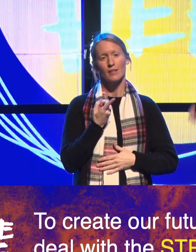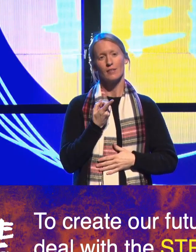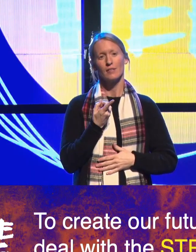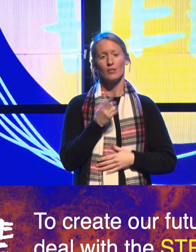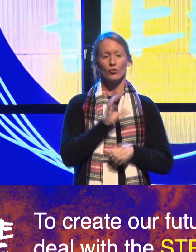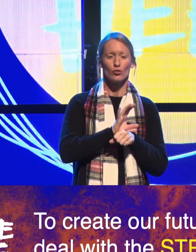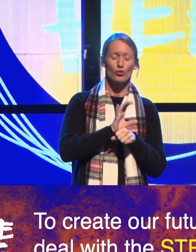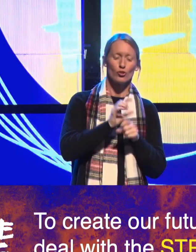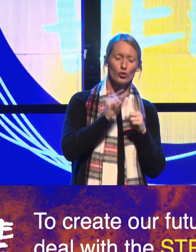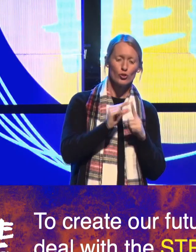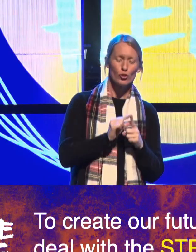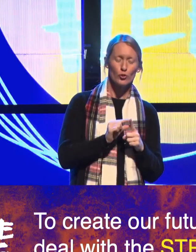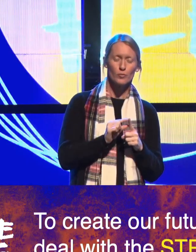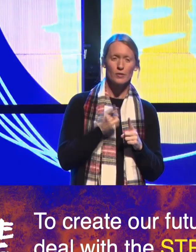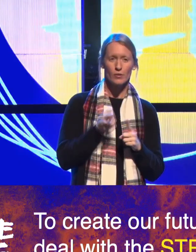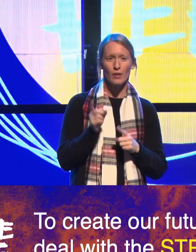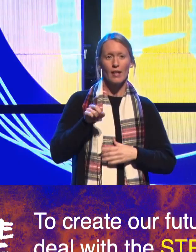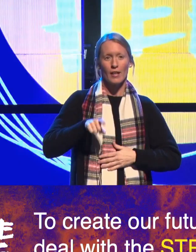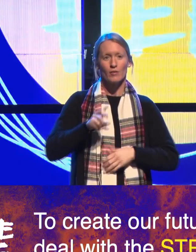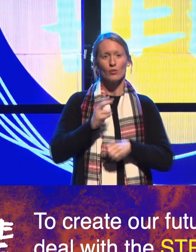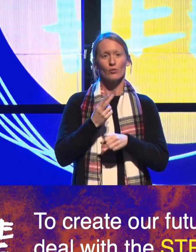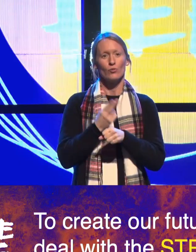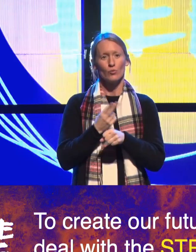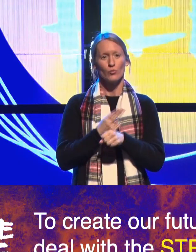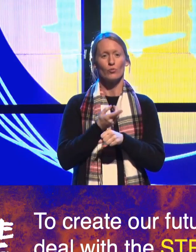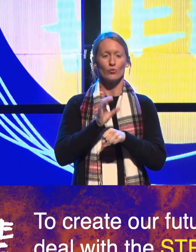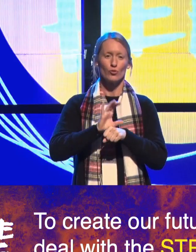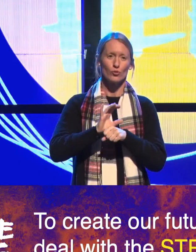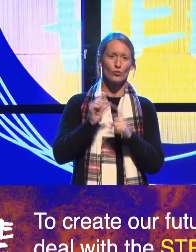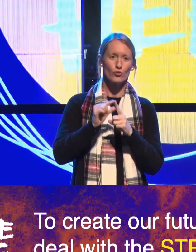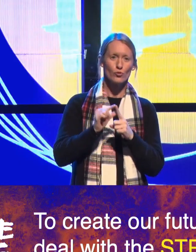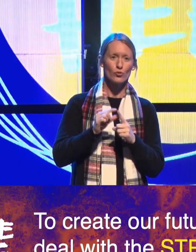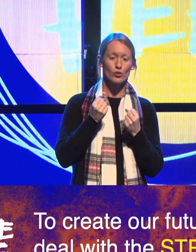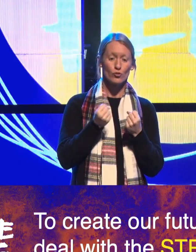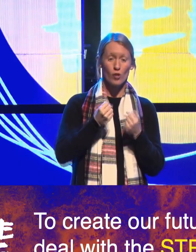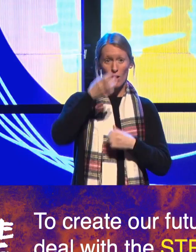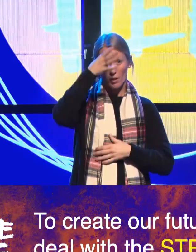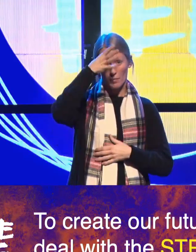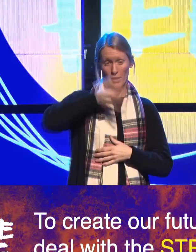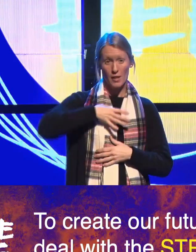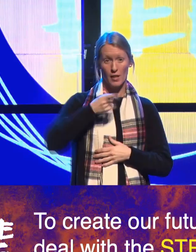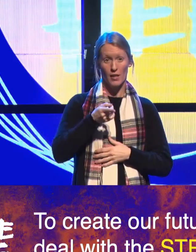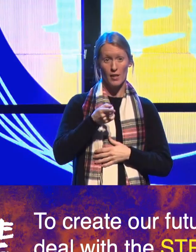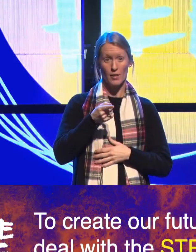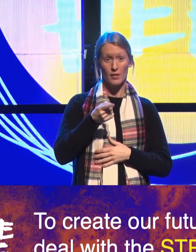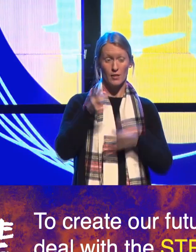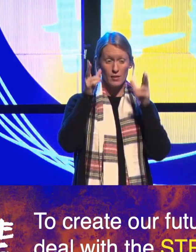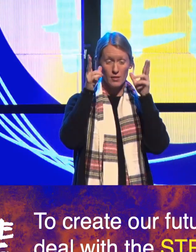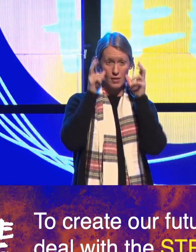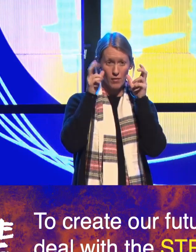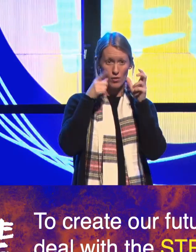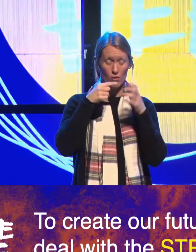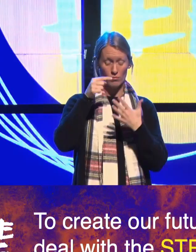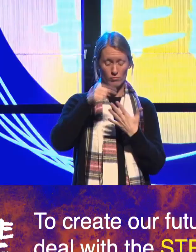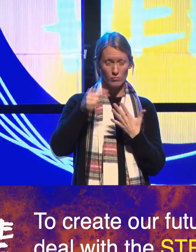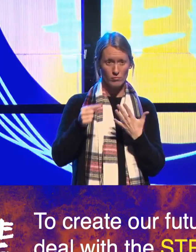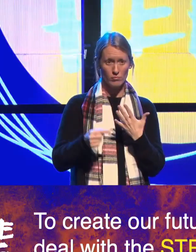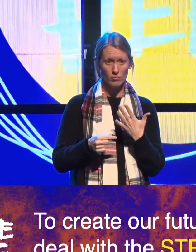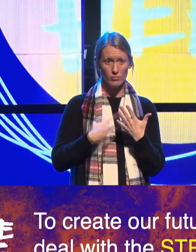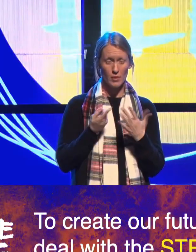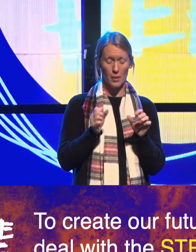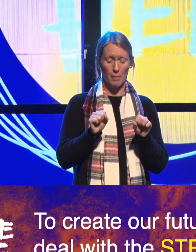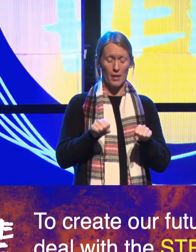got to use weird churchy terms. Right? The strong man, the devil, is the parts of you that are capacity